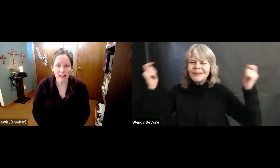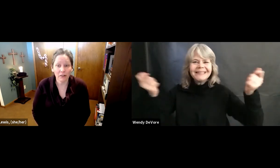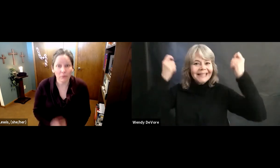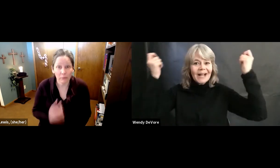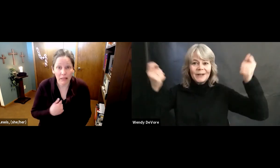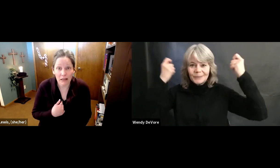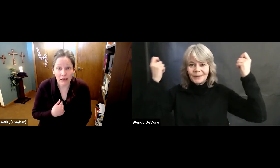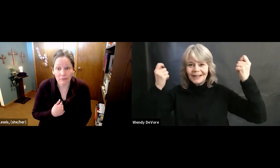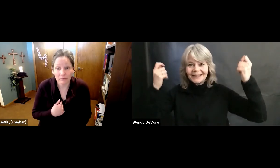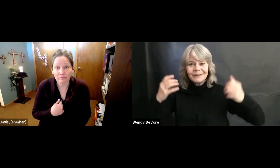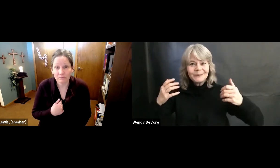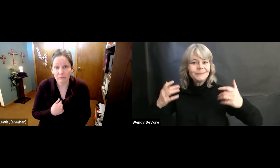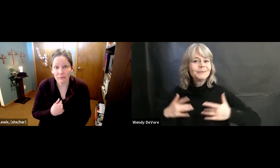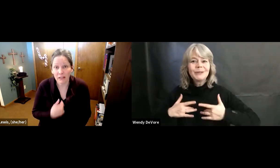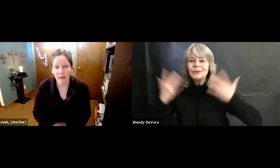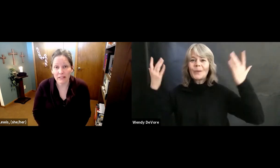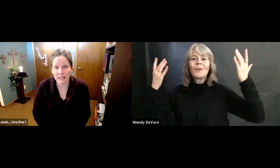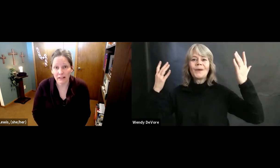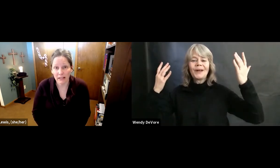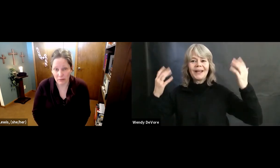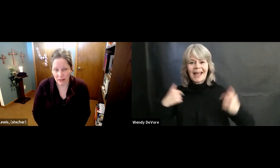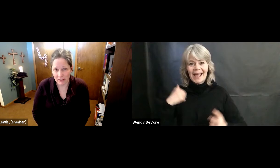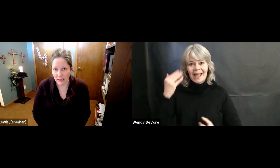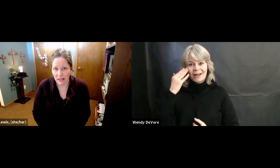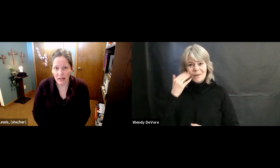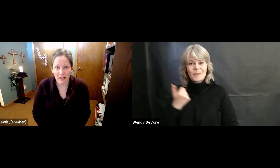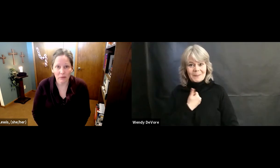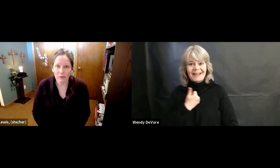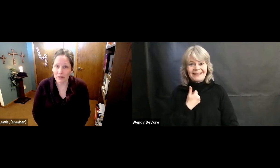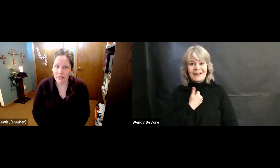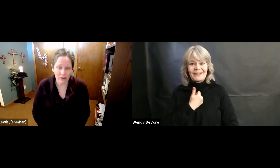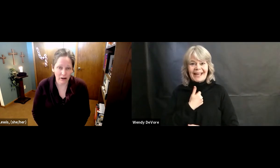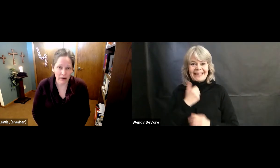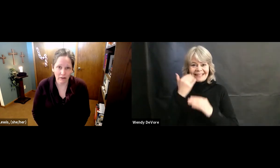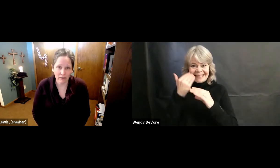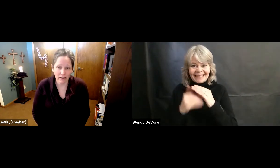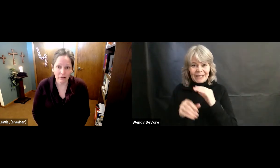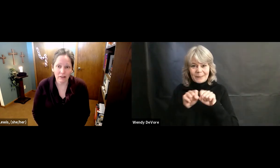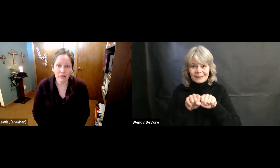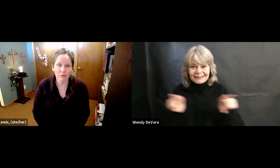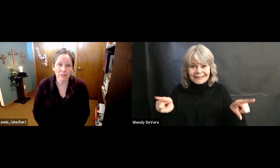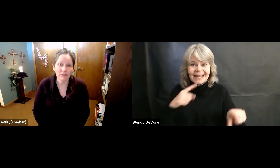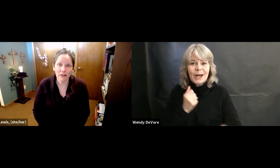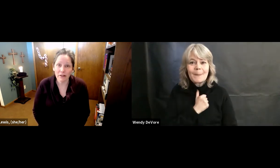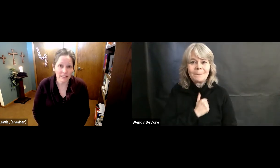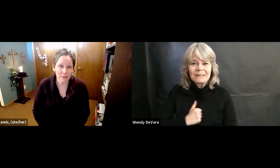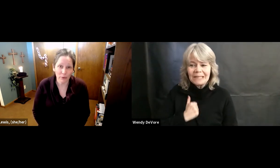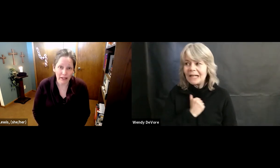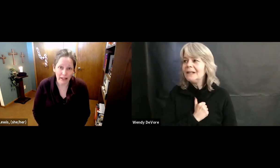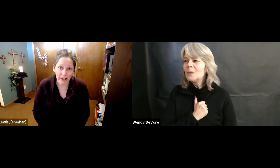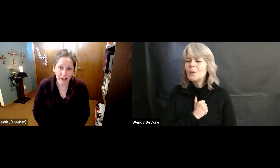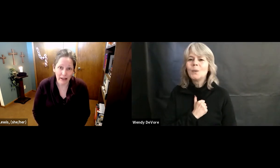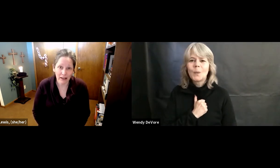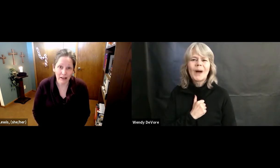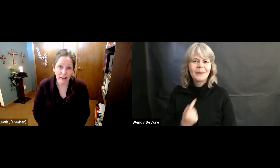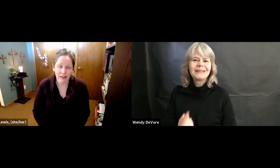Because I know for me, having to send that email and say, I'm really sorry, it was very